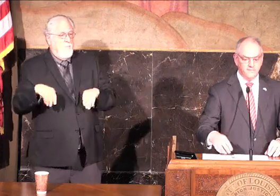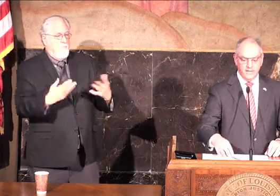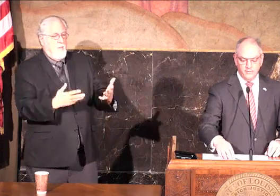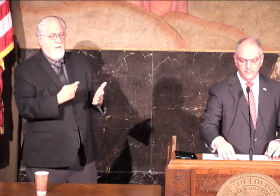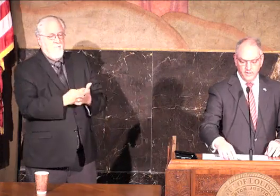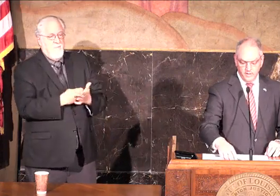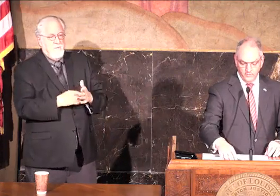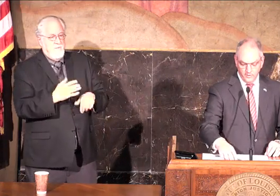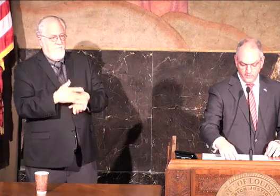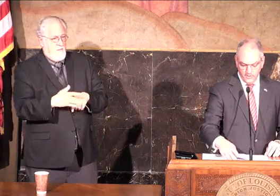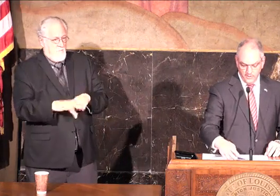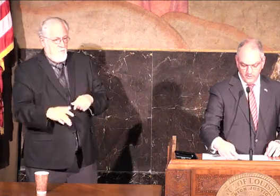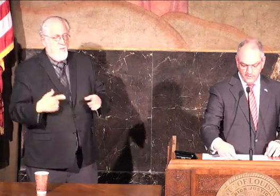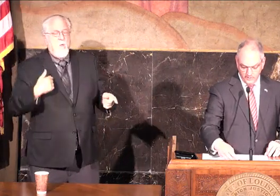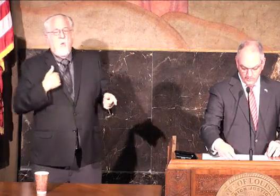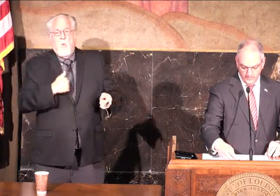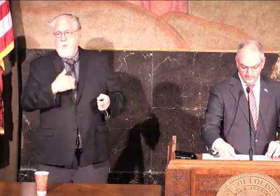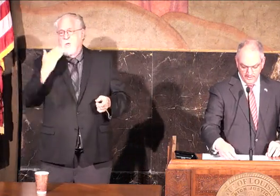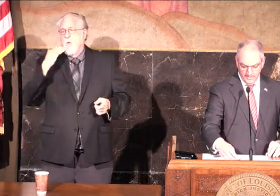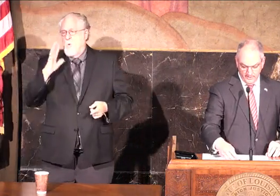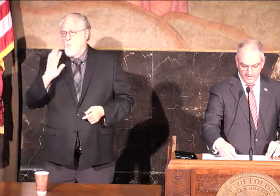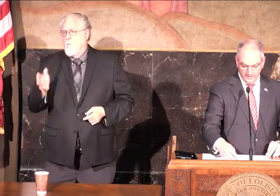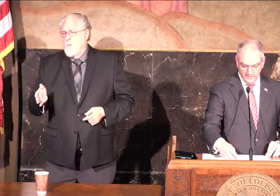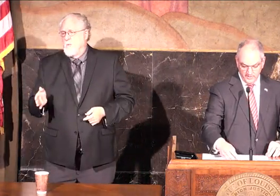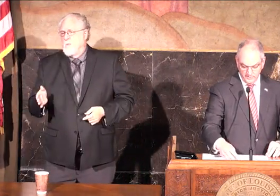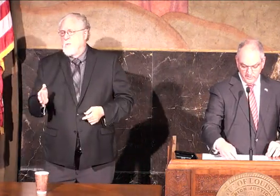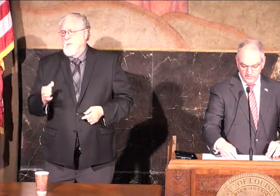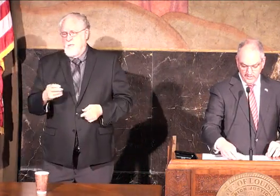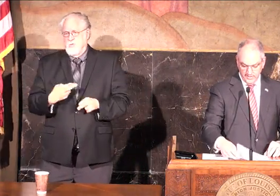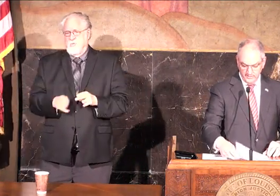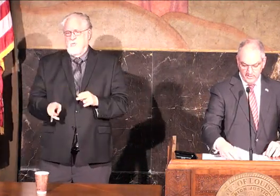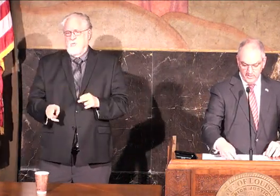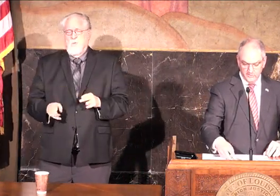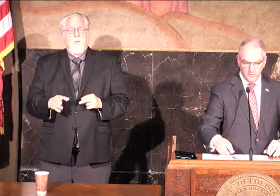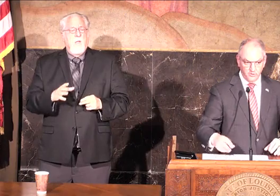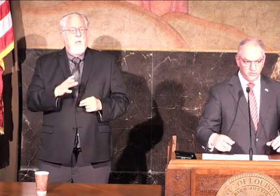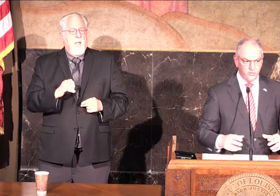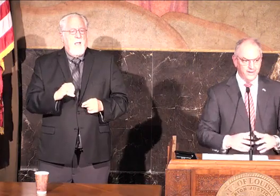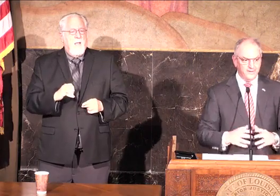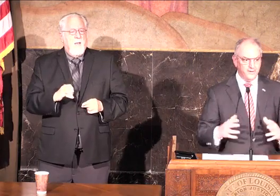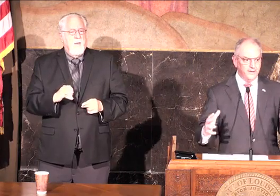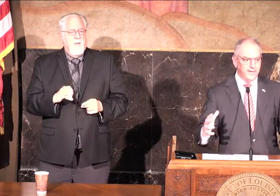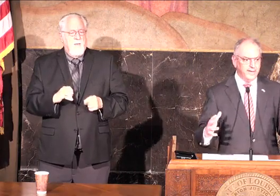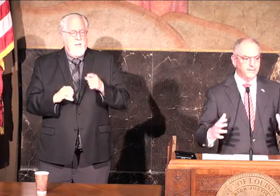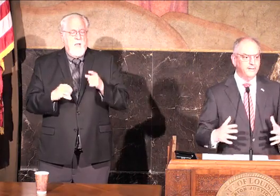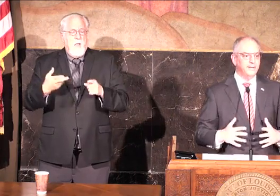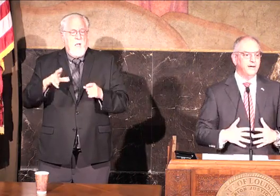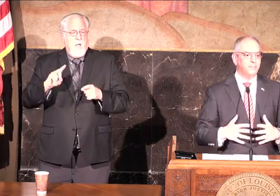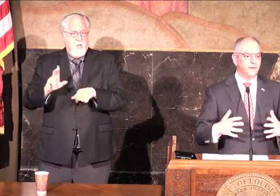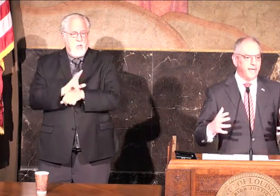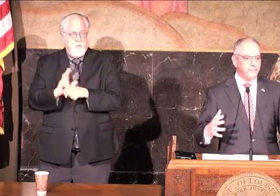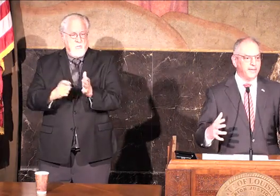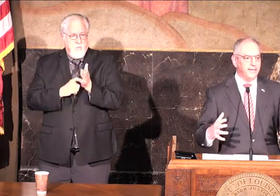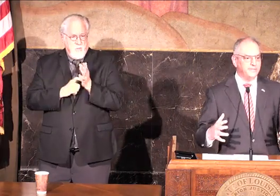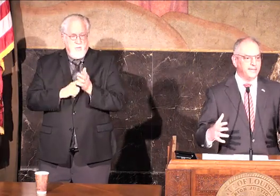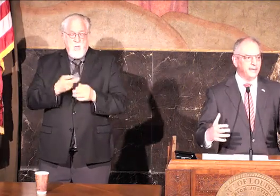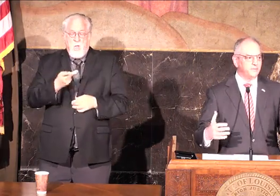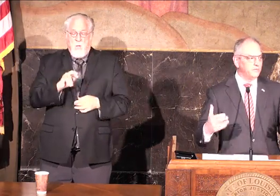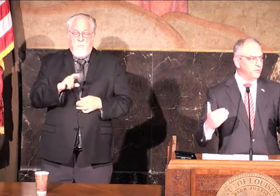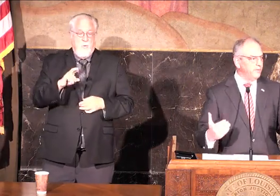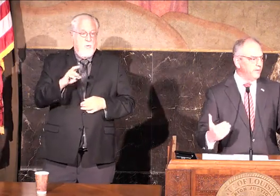funding available. We know that they will, and relatively soon, and because they're using criteria like per capita